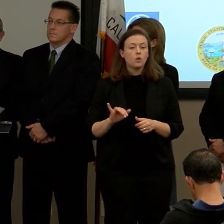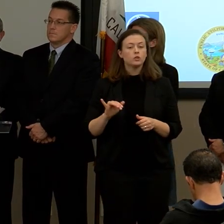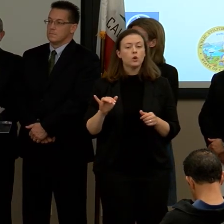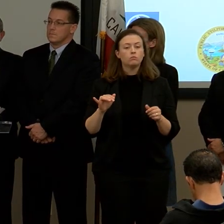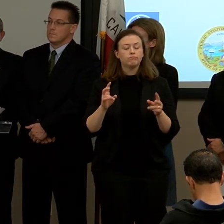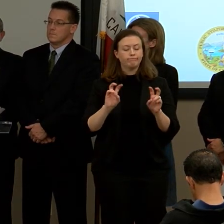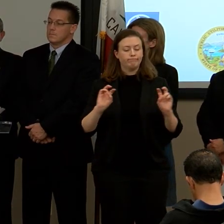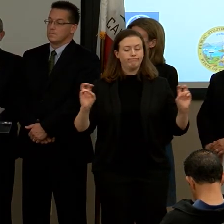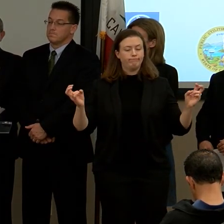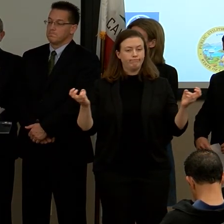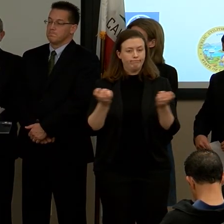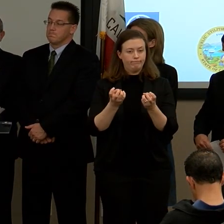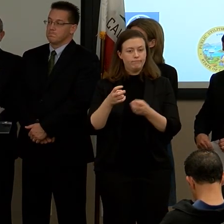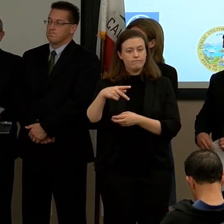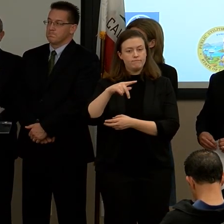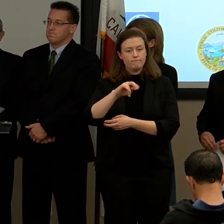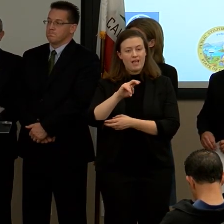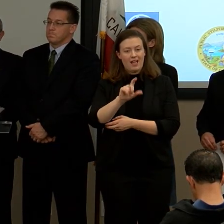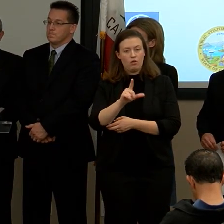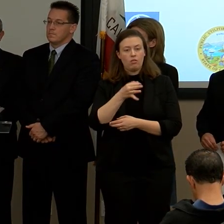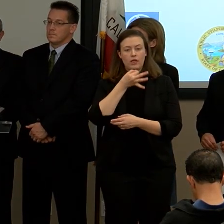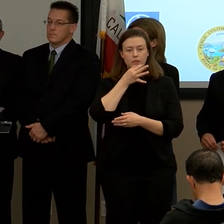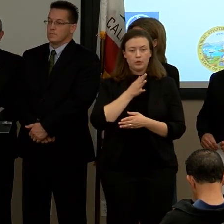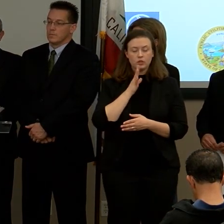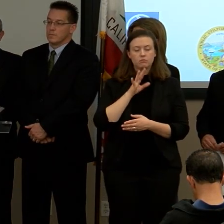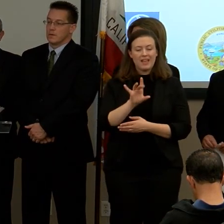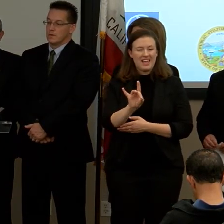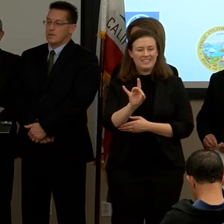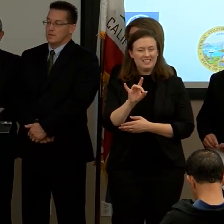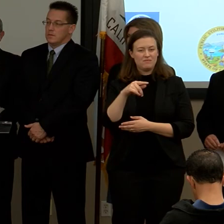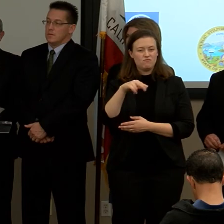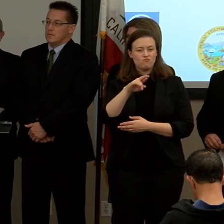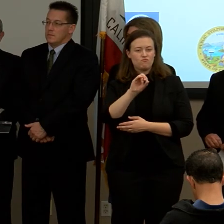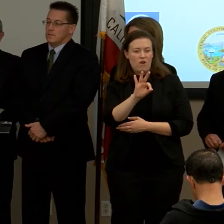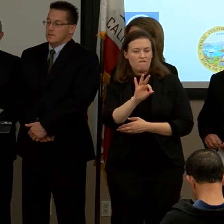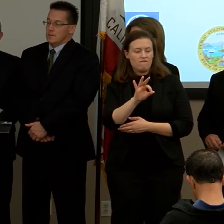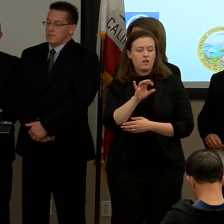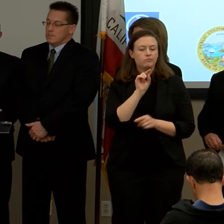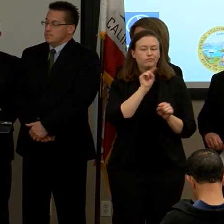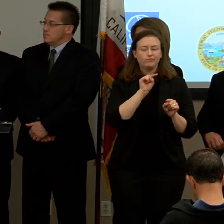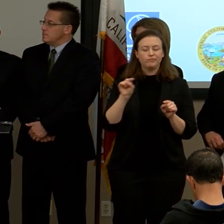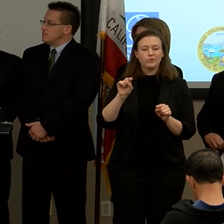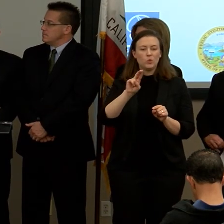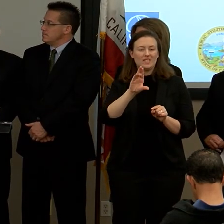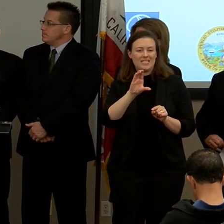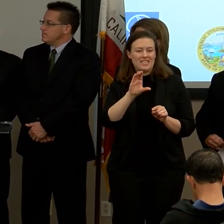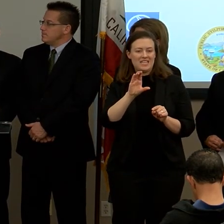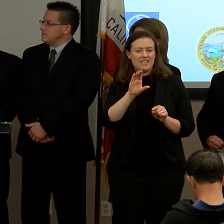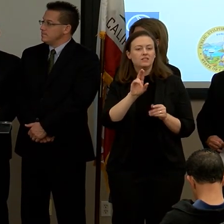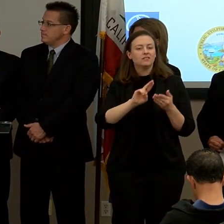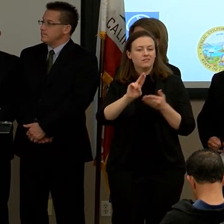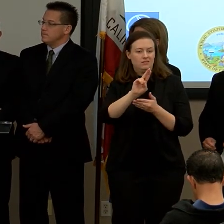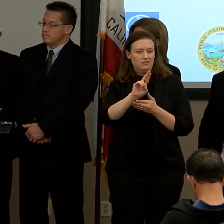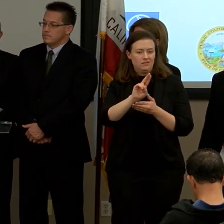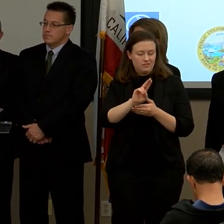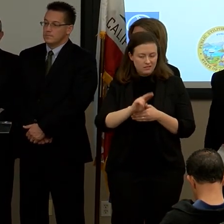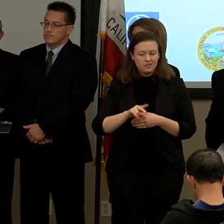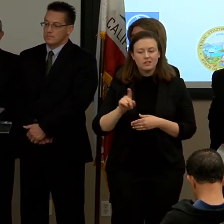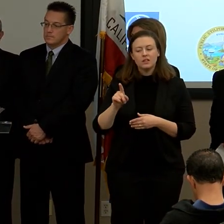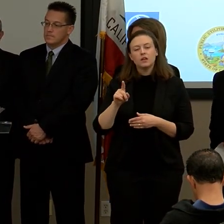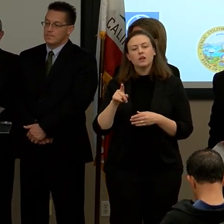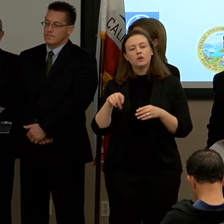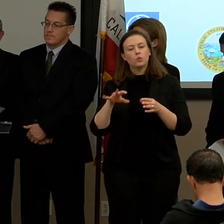advisory panel. This consisted of 8 professors in the UC system, various UC campuses, with expertise in